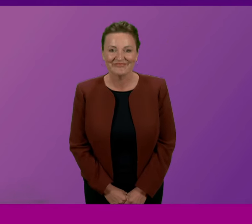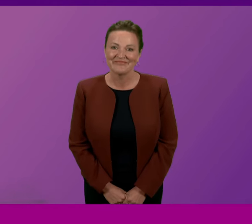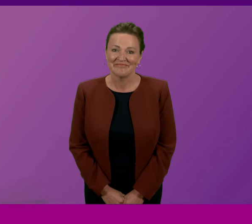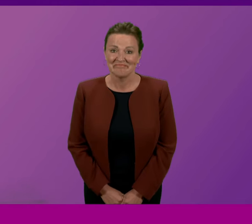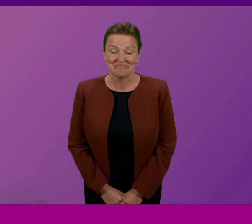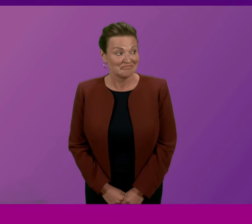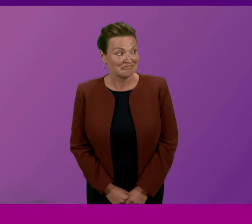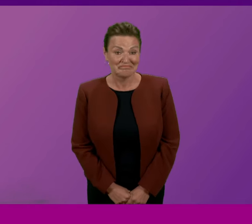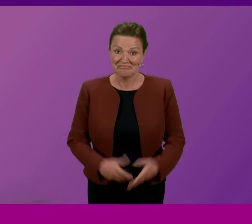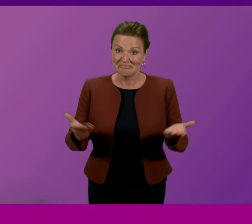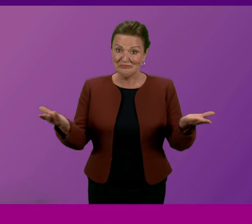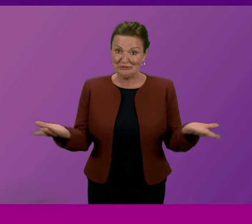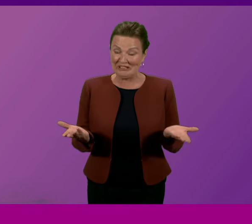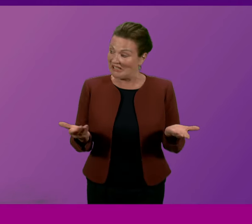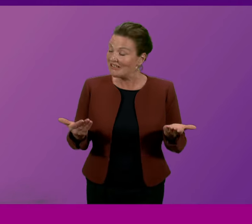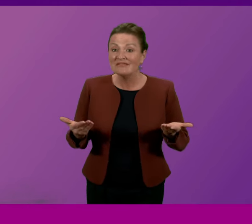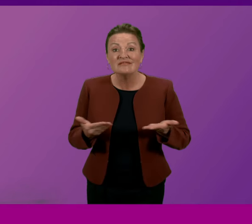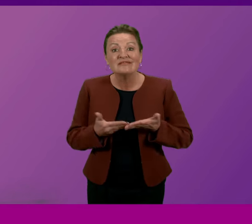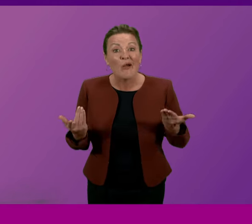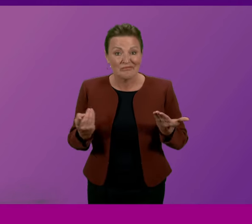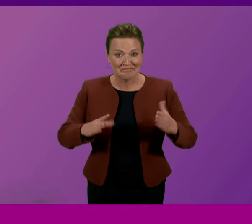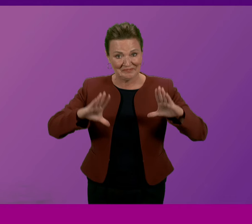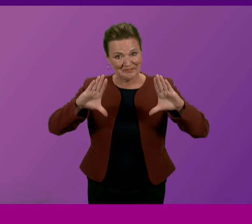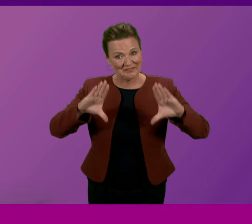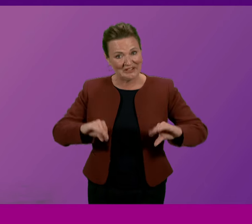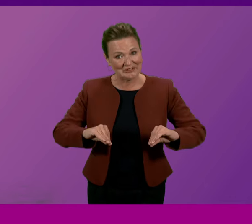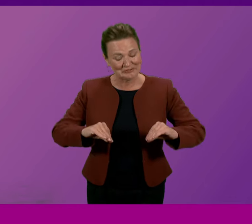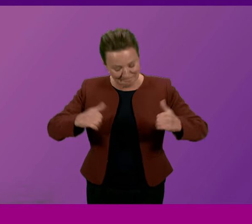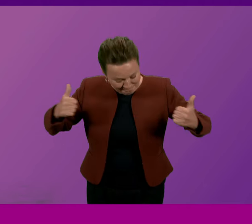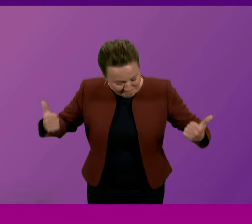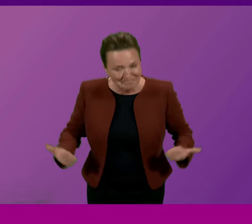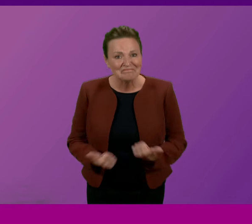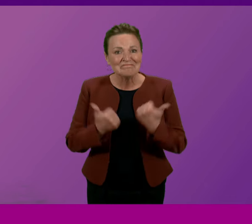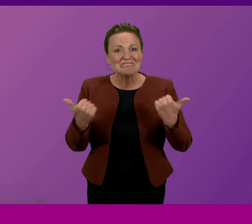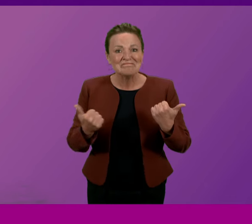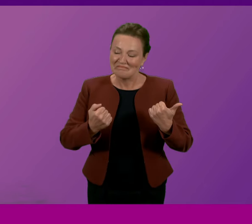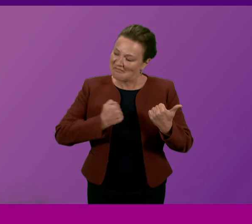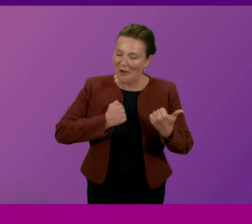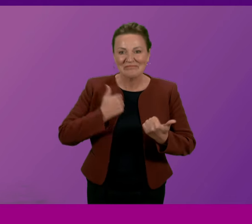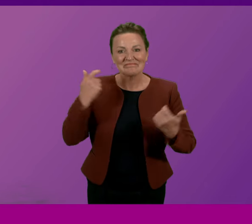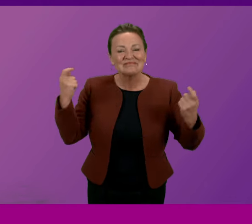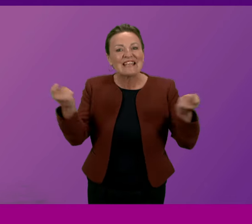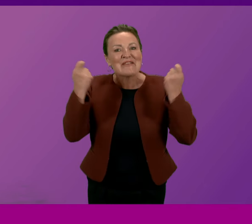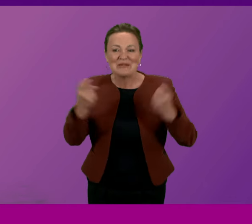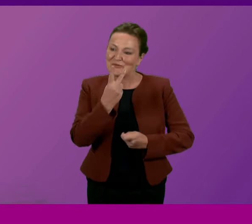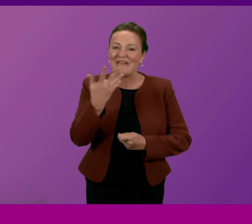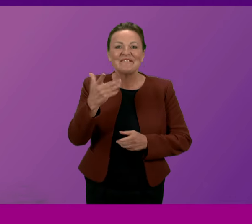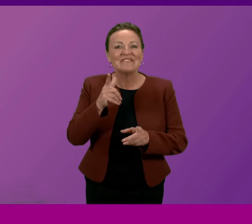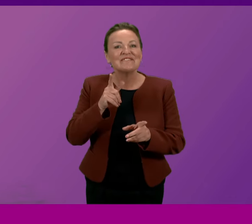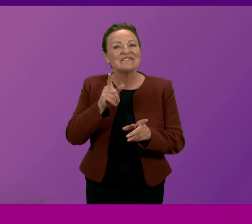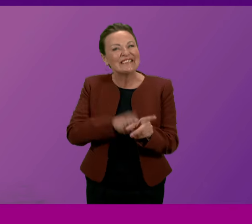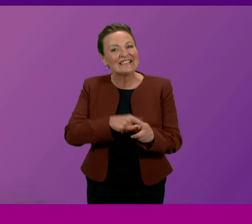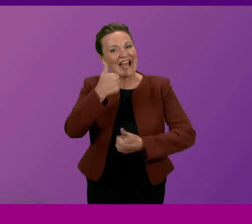We have come to the end of our ceremony marking our 25th anniversary. Thank you, Your Majesties, for sharing